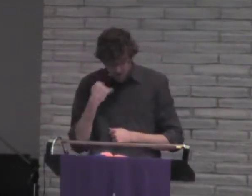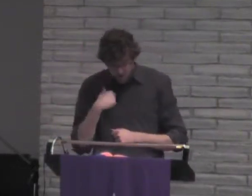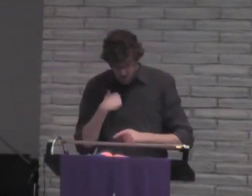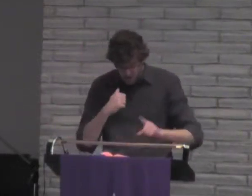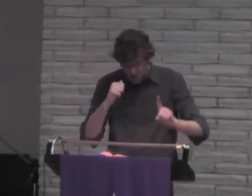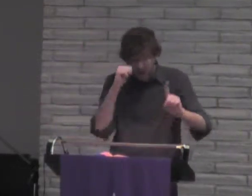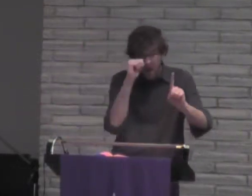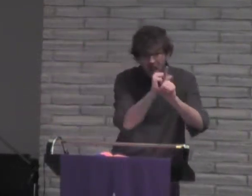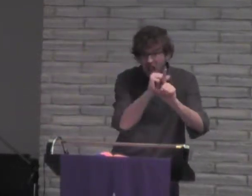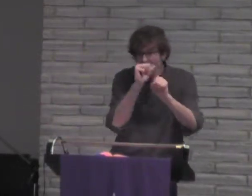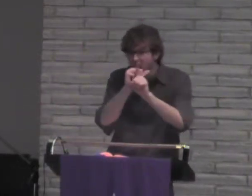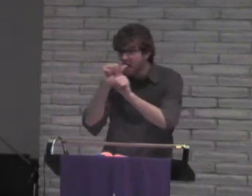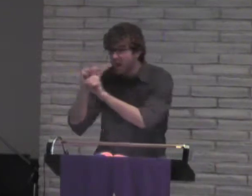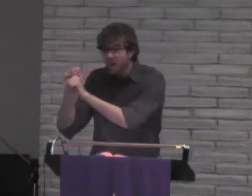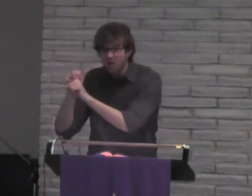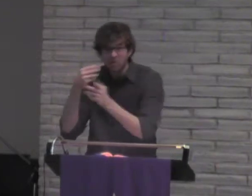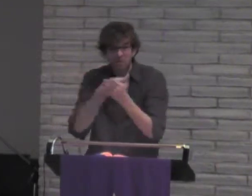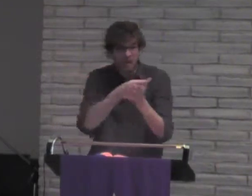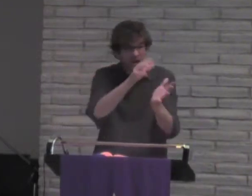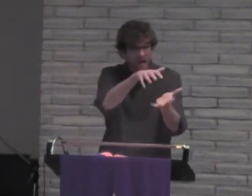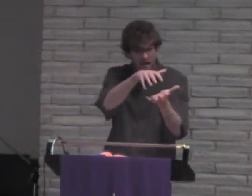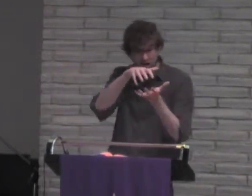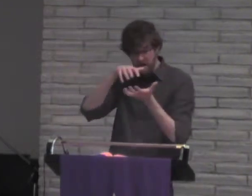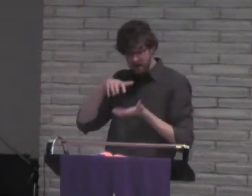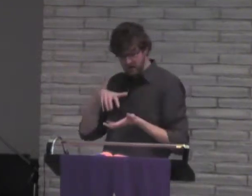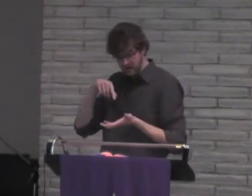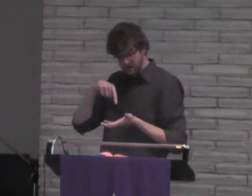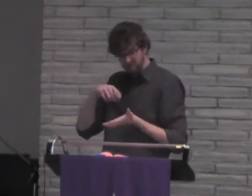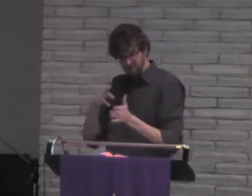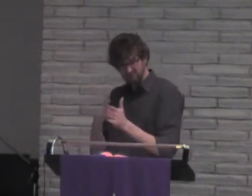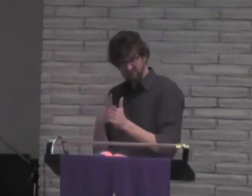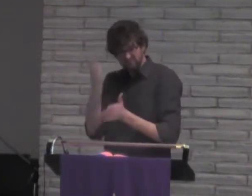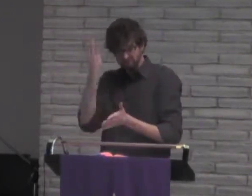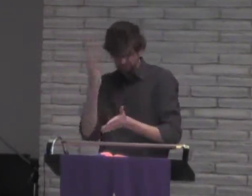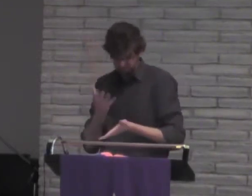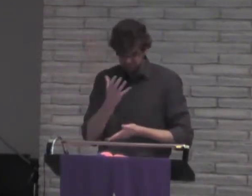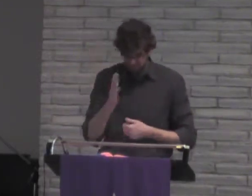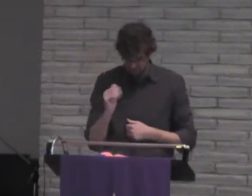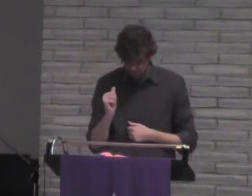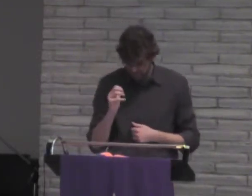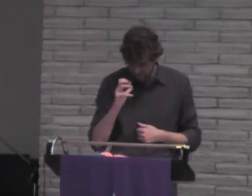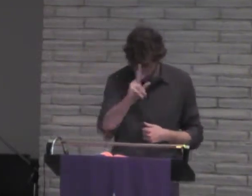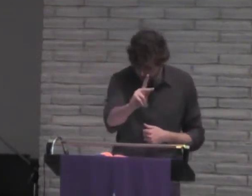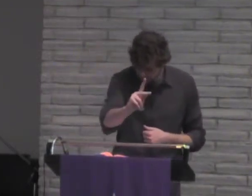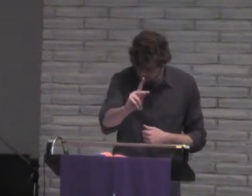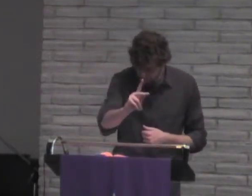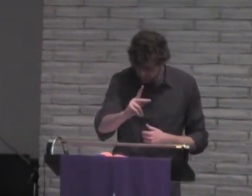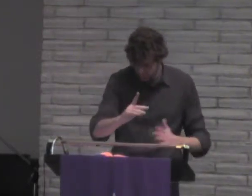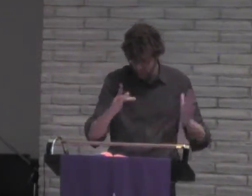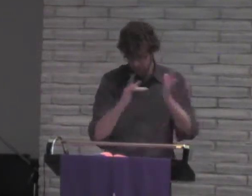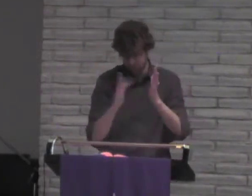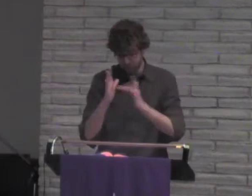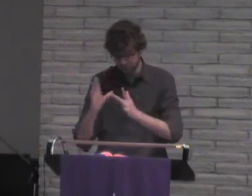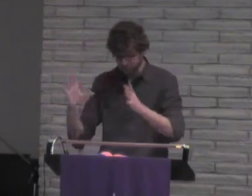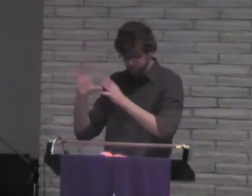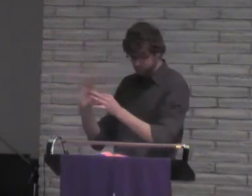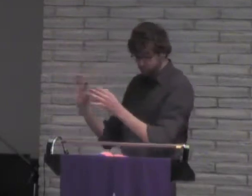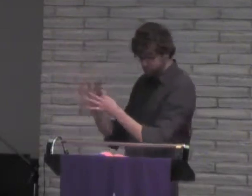And if I have cheated anybody out of anything, I will pay it back four times